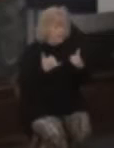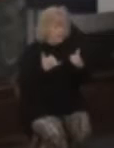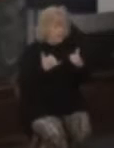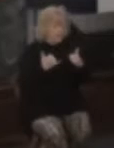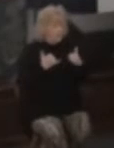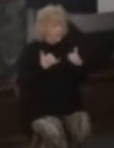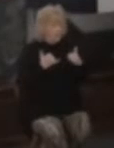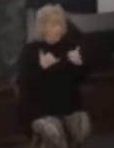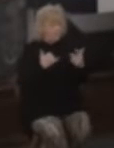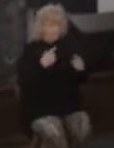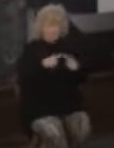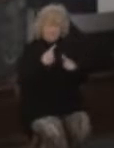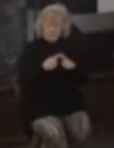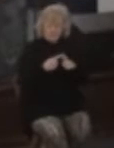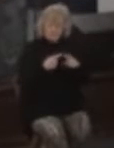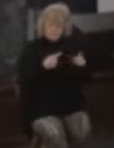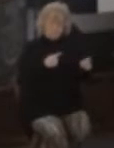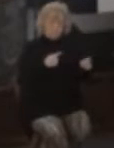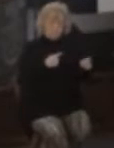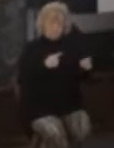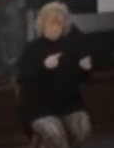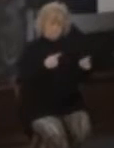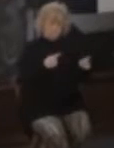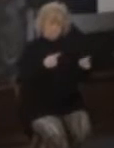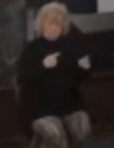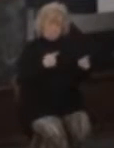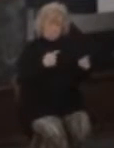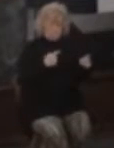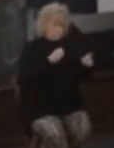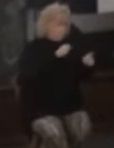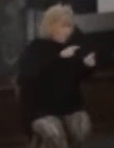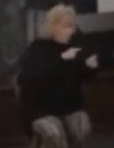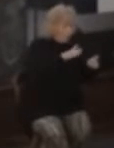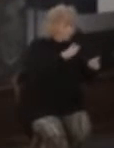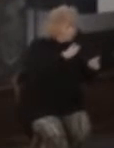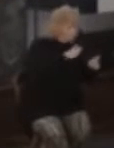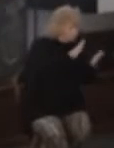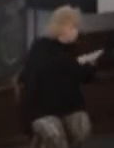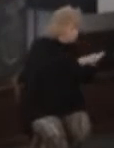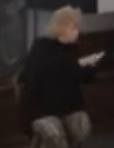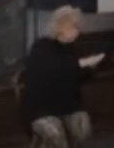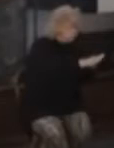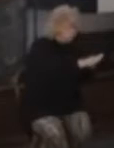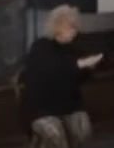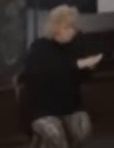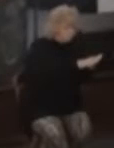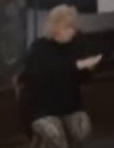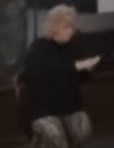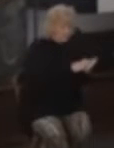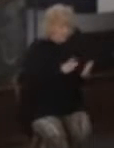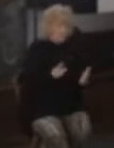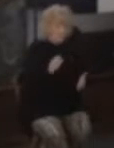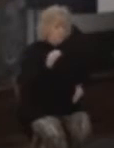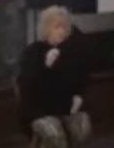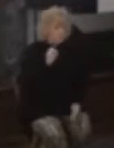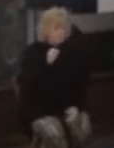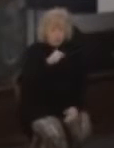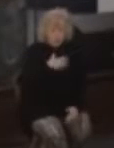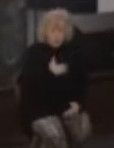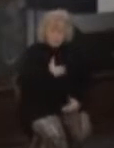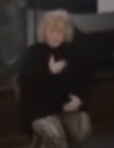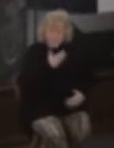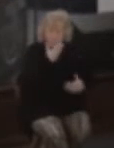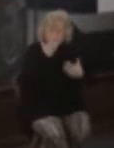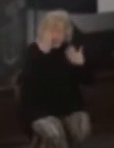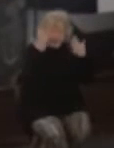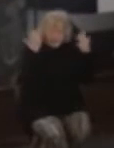sang, "And David his tens of thousands." Uh-oh, that's not a good thing. Because Saul was angry. He